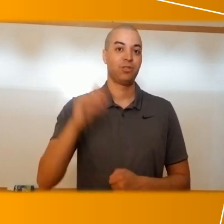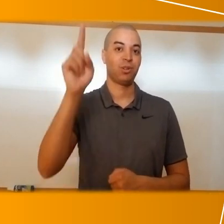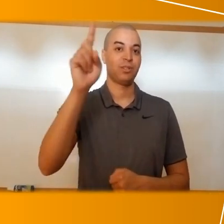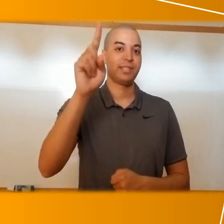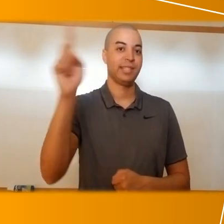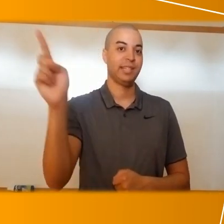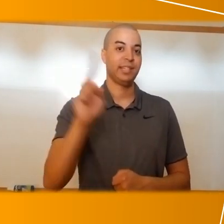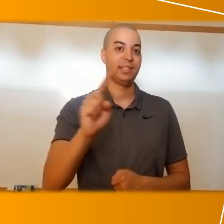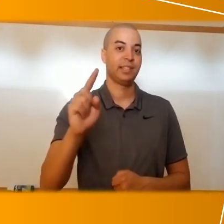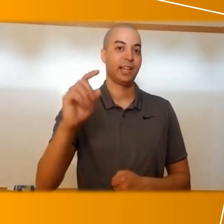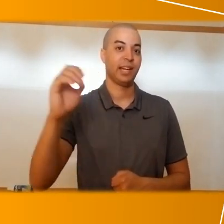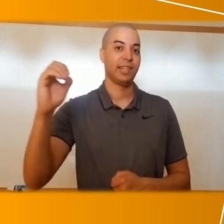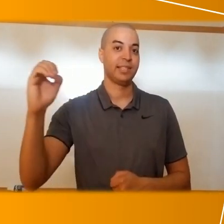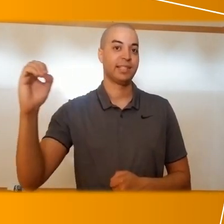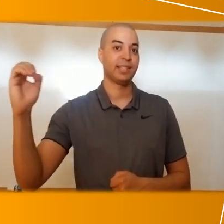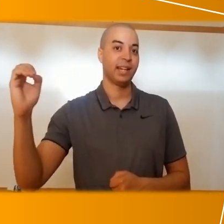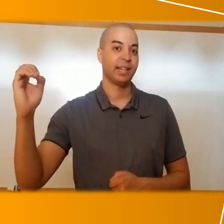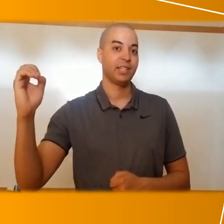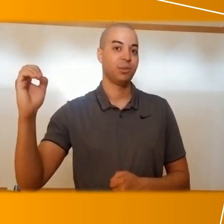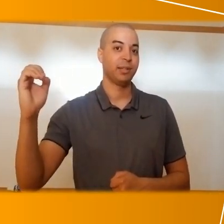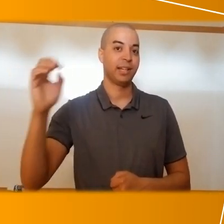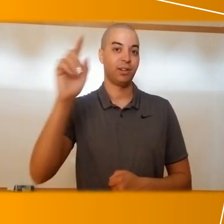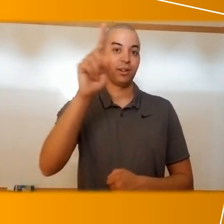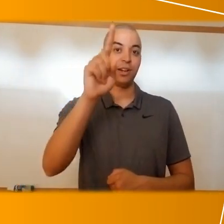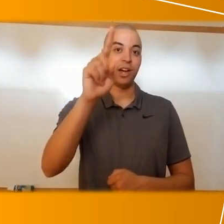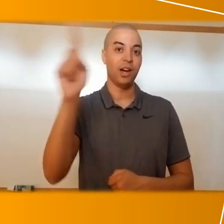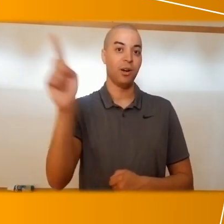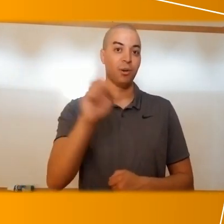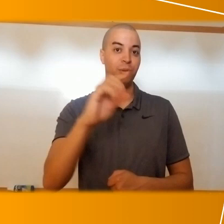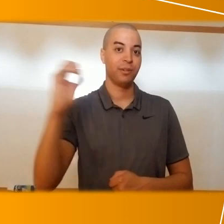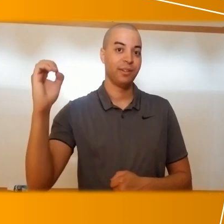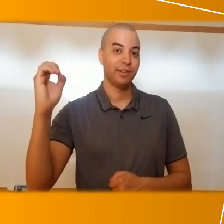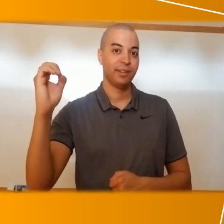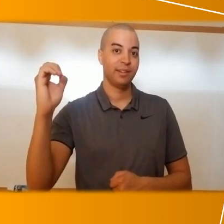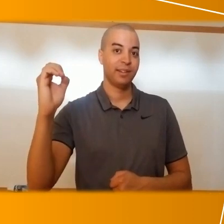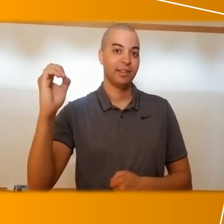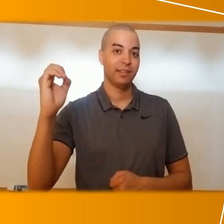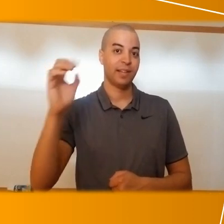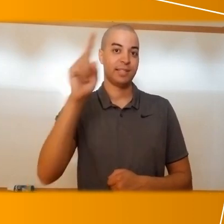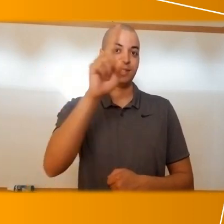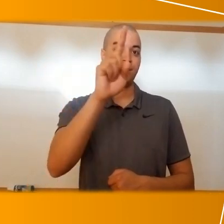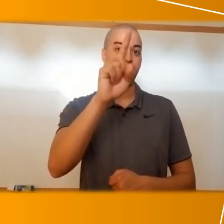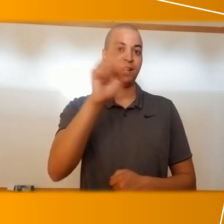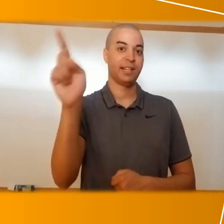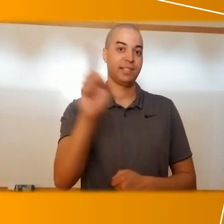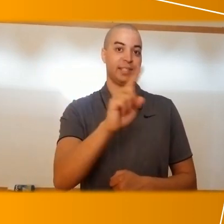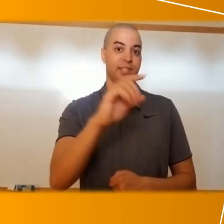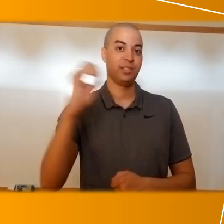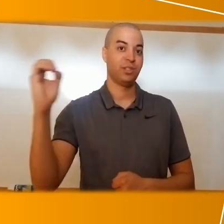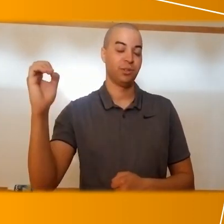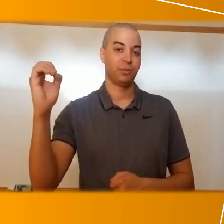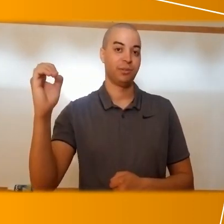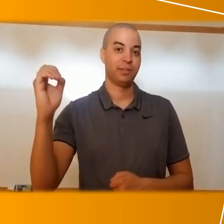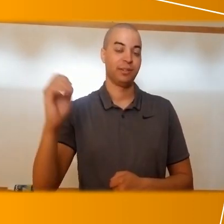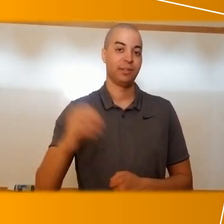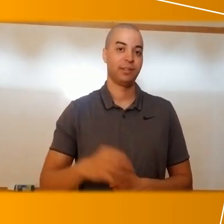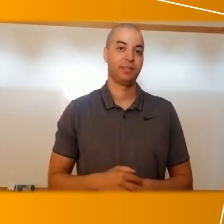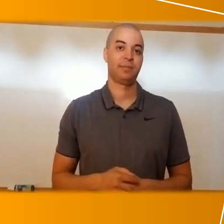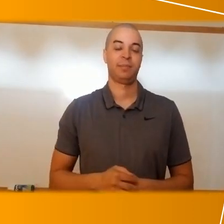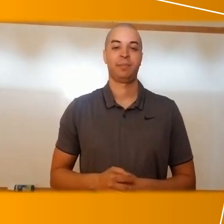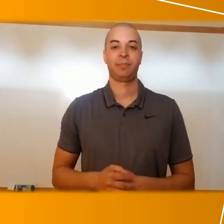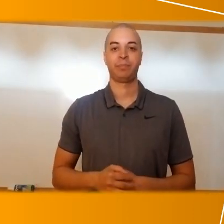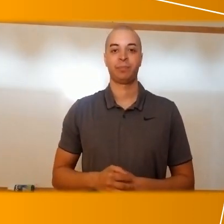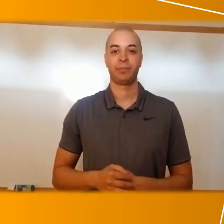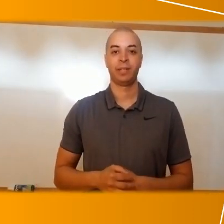If we draw Z and then slide into a letter O, that signifies zoo.